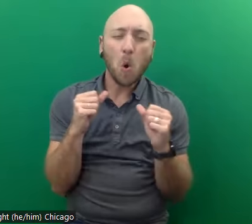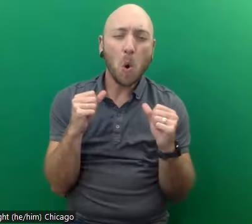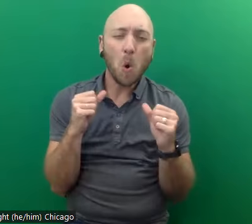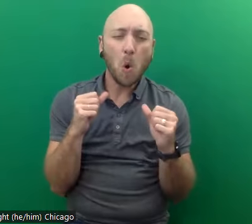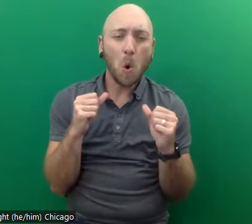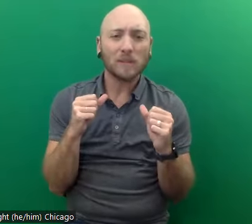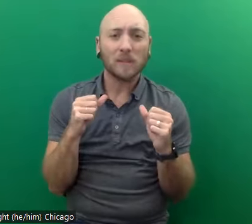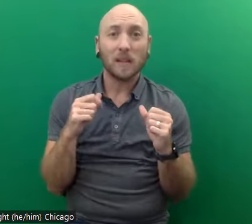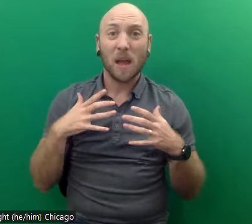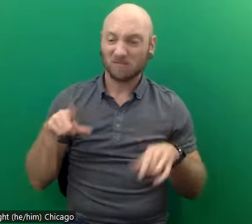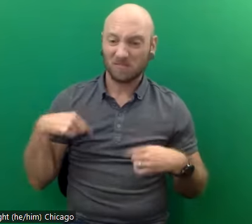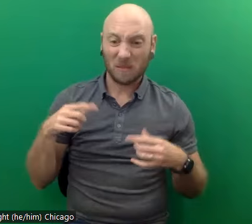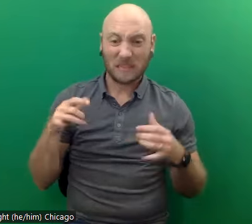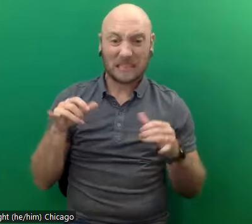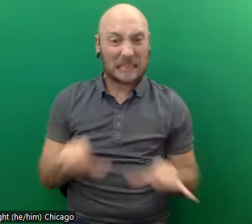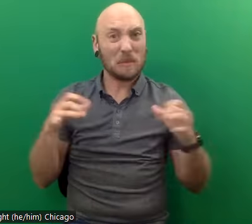know, and I'd have